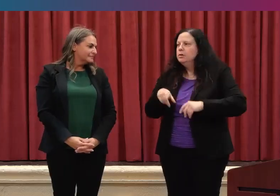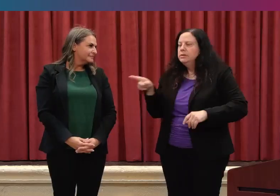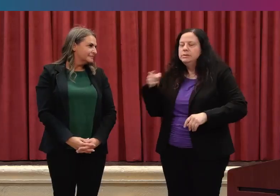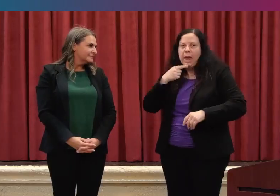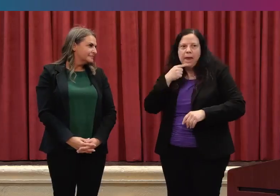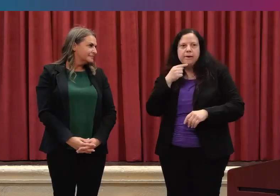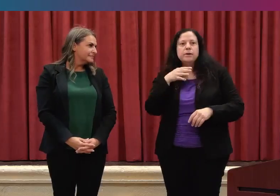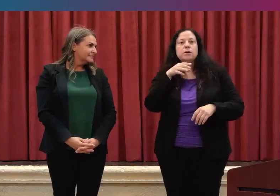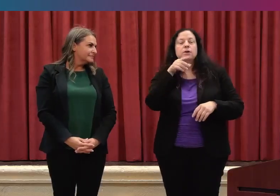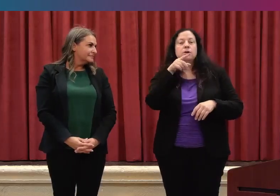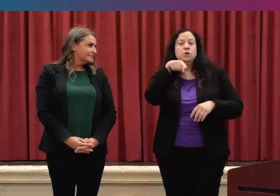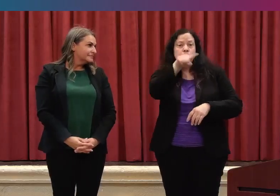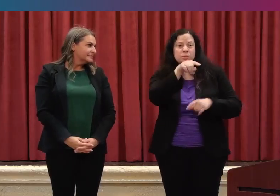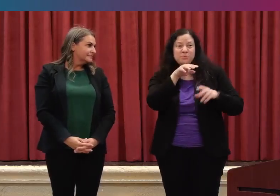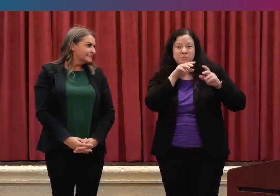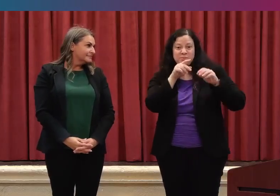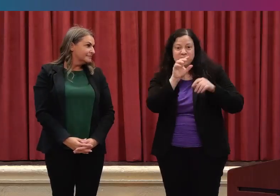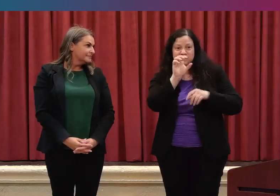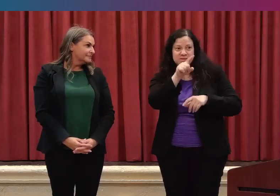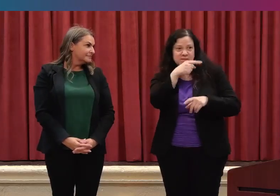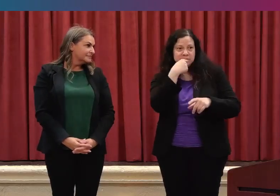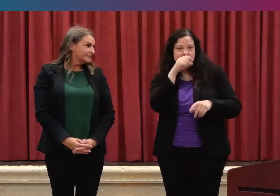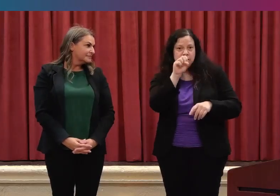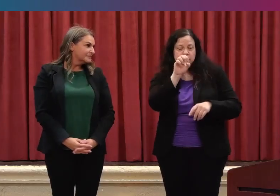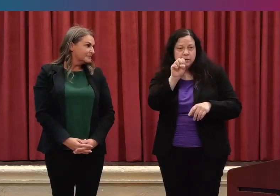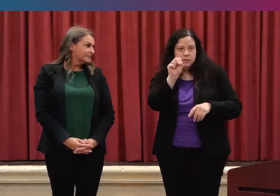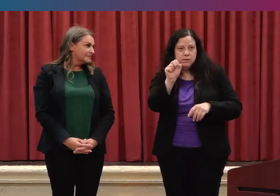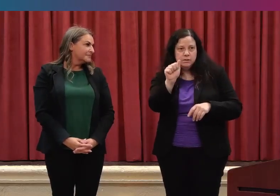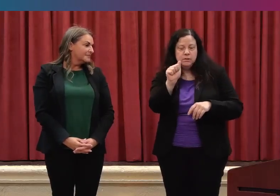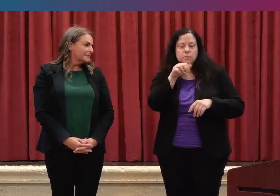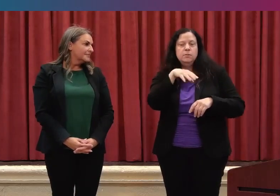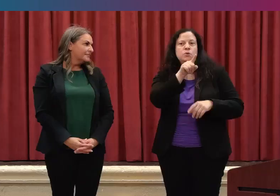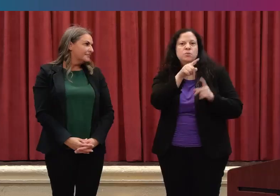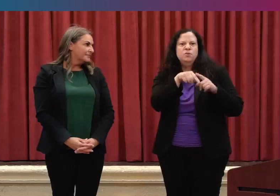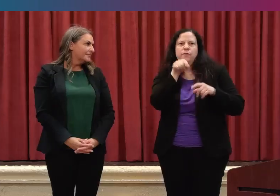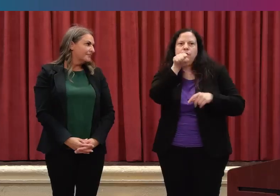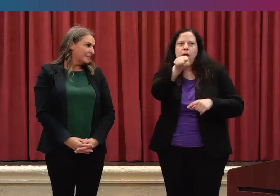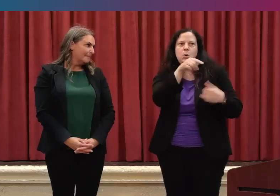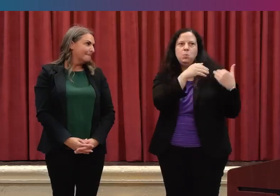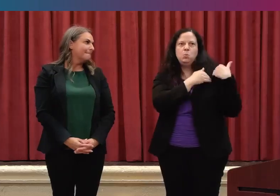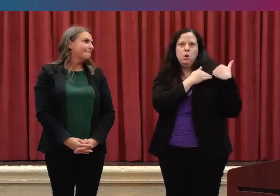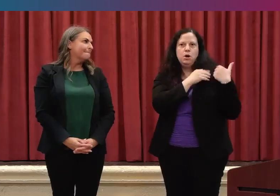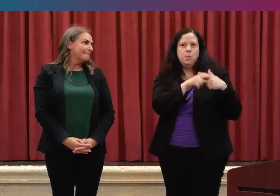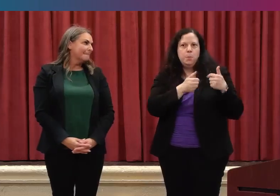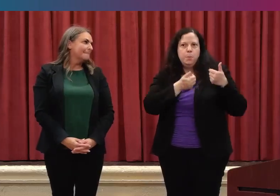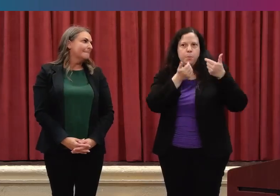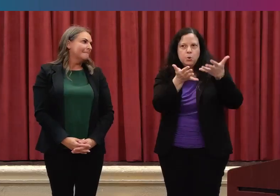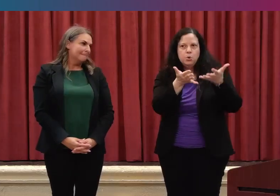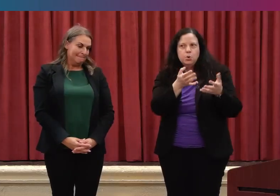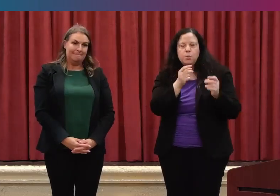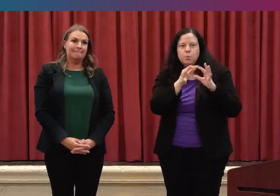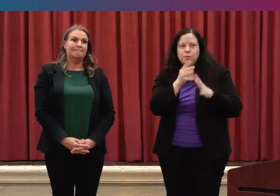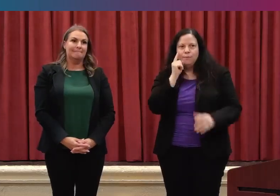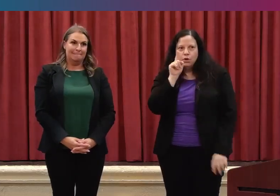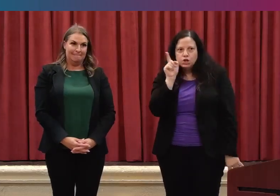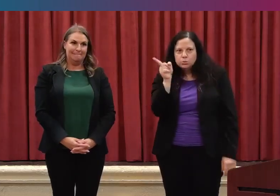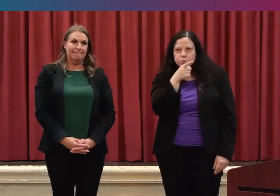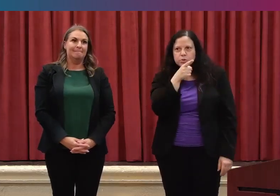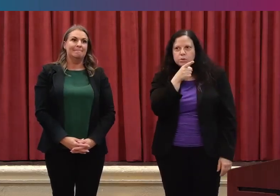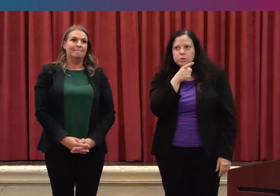Correctly, I just want to kind of add to what you mentioned. As you said, the Social Security office, the Social Security office is responsible